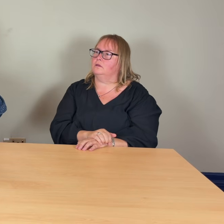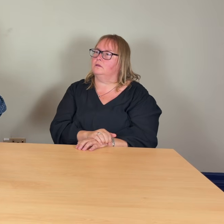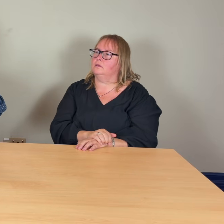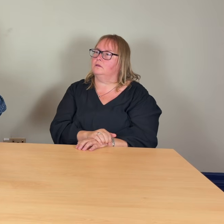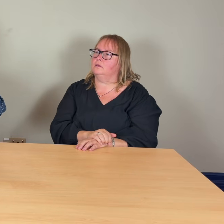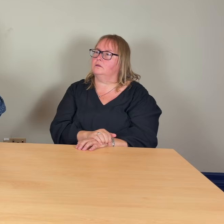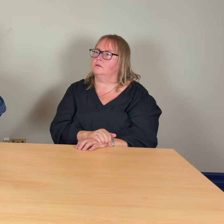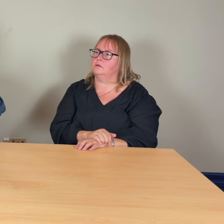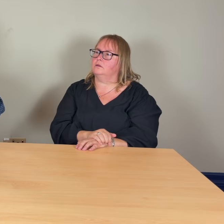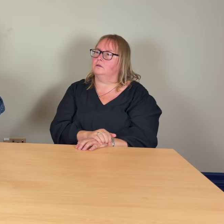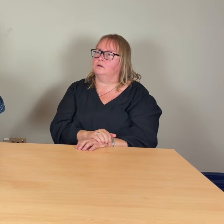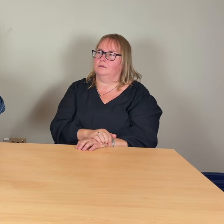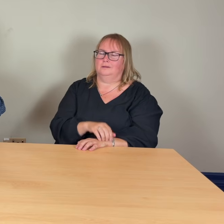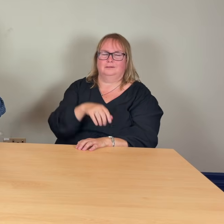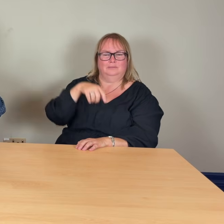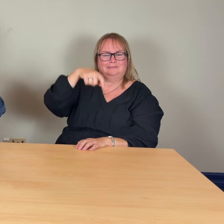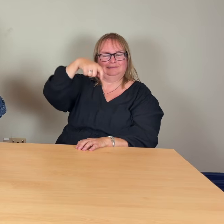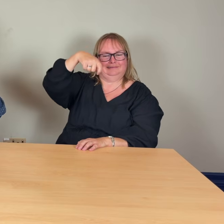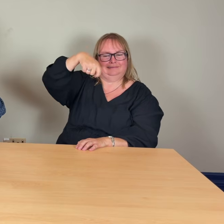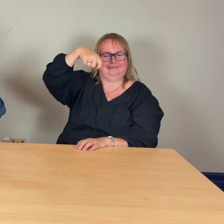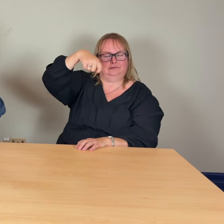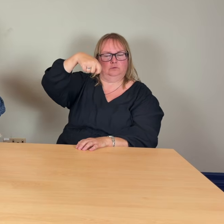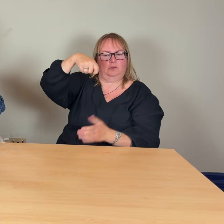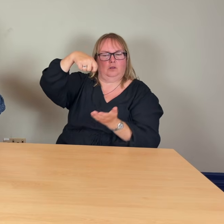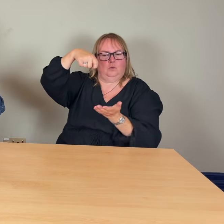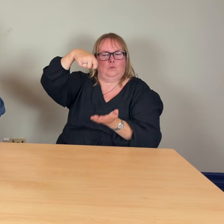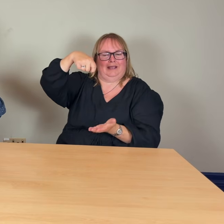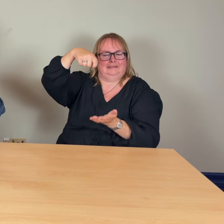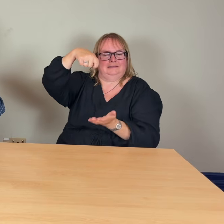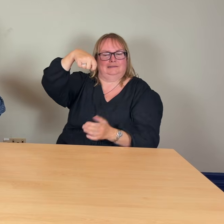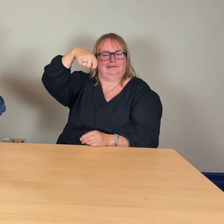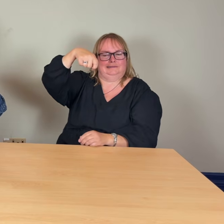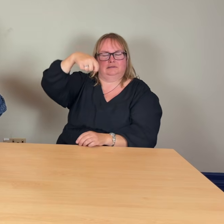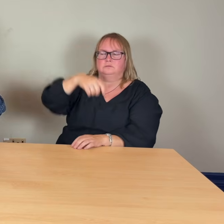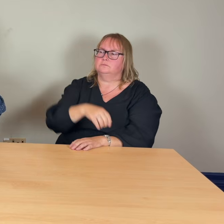that's going to hold the weight of the lantern.